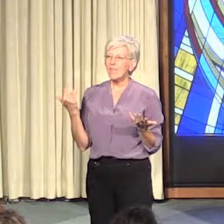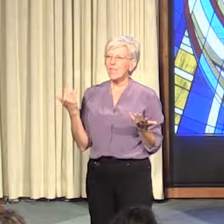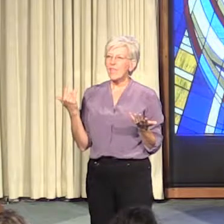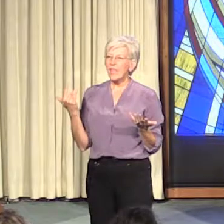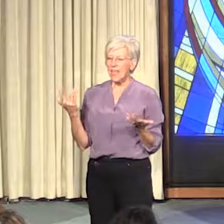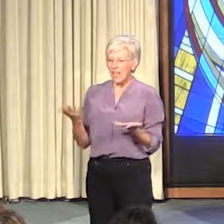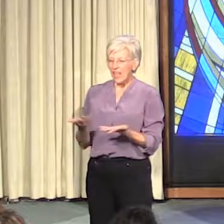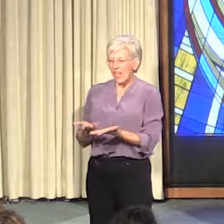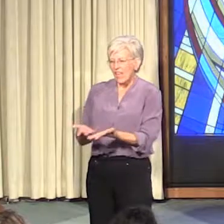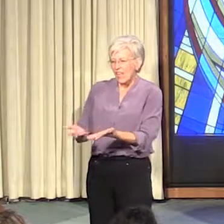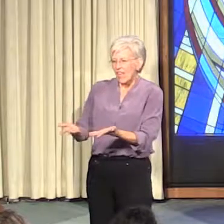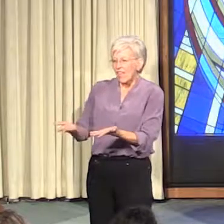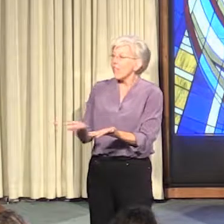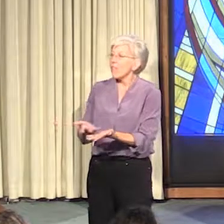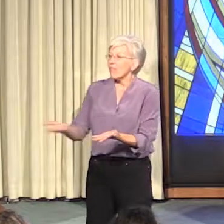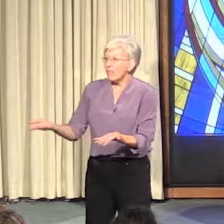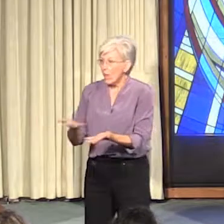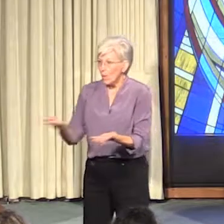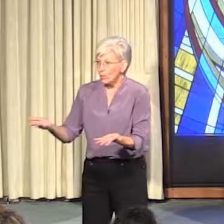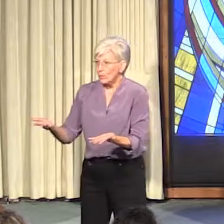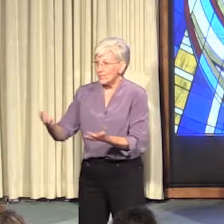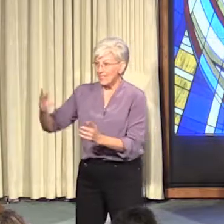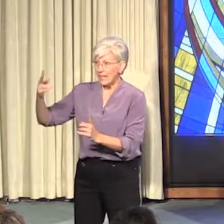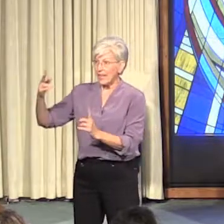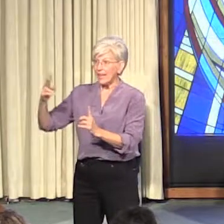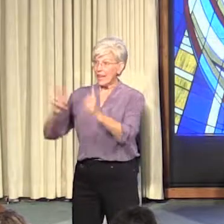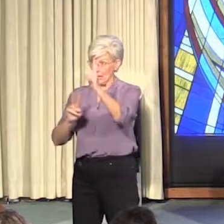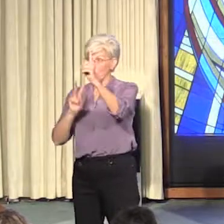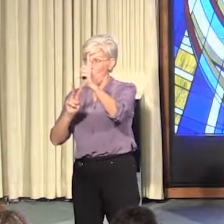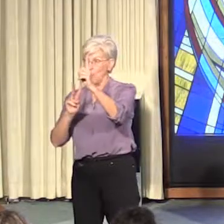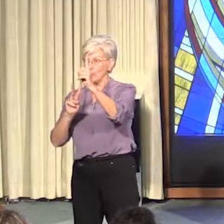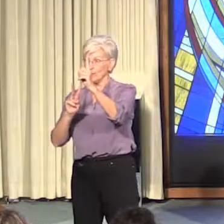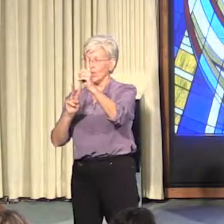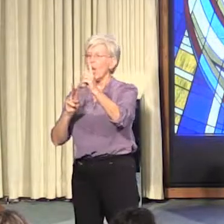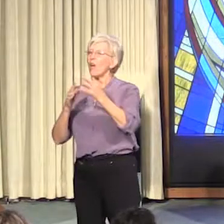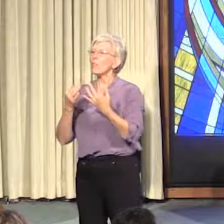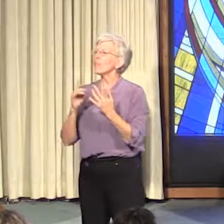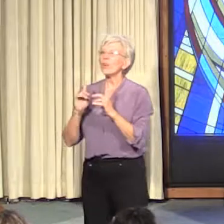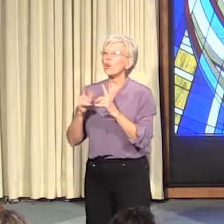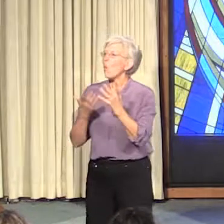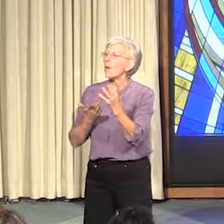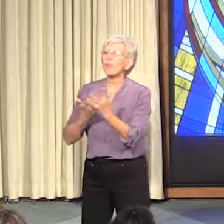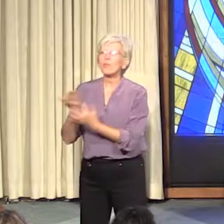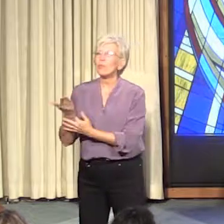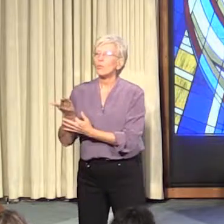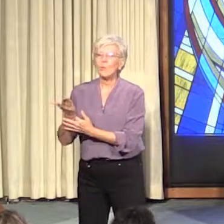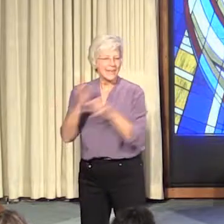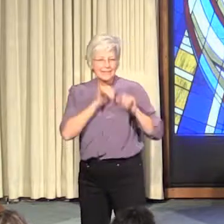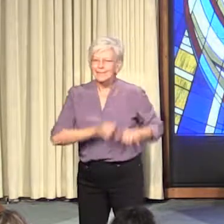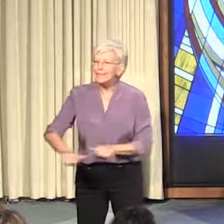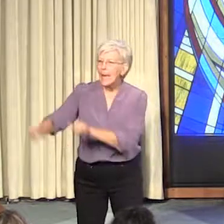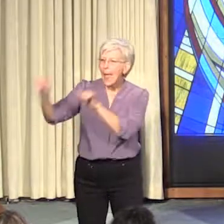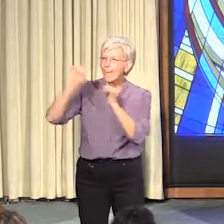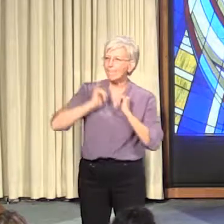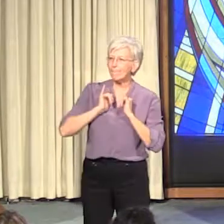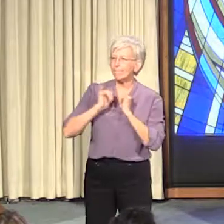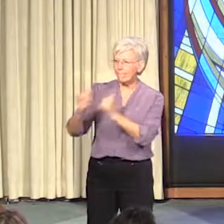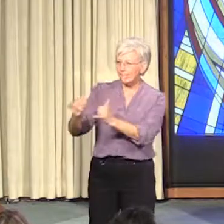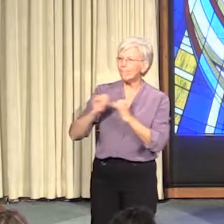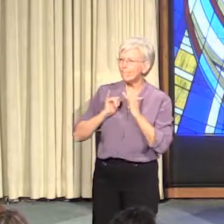they are going through exactly what we are going through. And it doesn't matter if they're a long time ago in a galaxy far, far